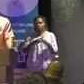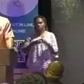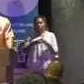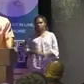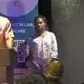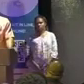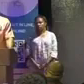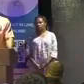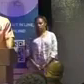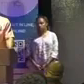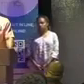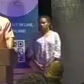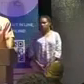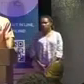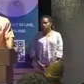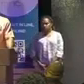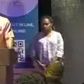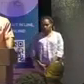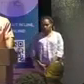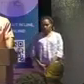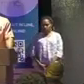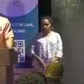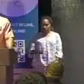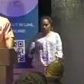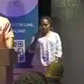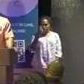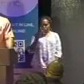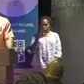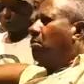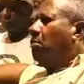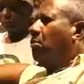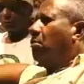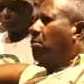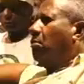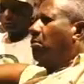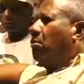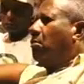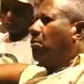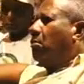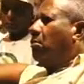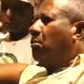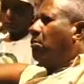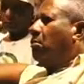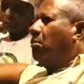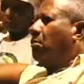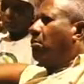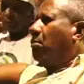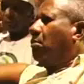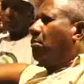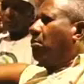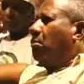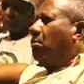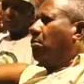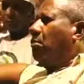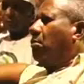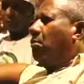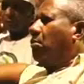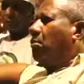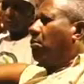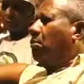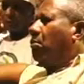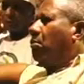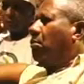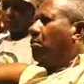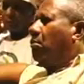almost 80% of the population all contribute. That's why we have people man working, people stress out there paying tax. So